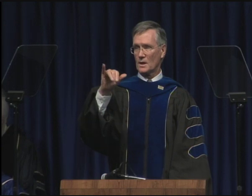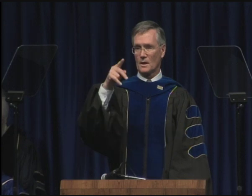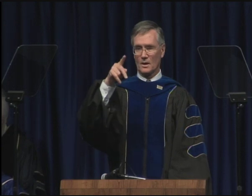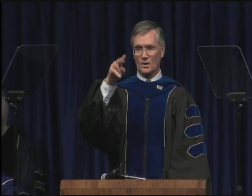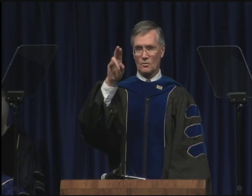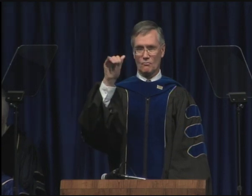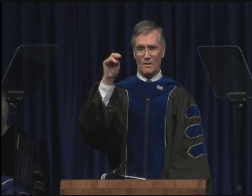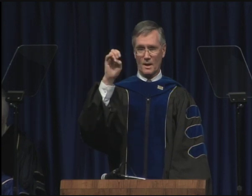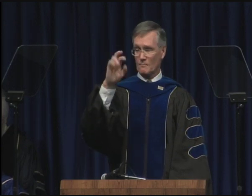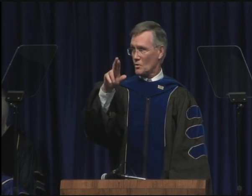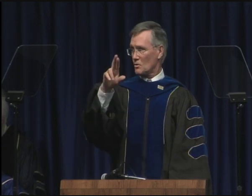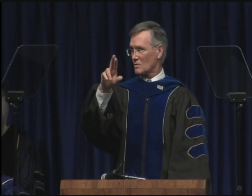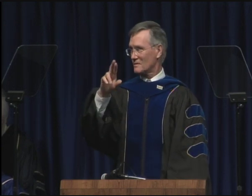Dr. Hillary Kramer.